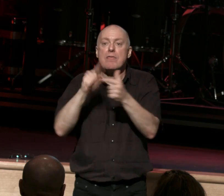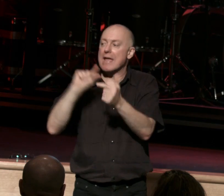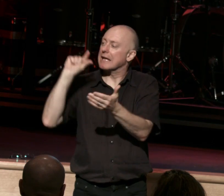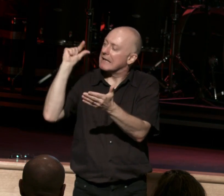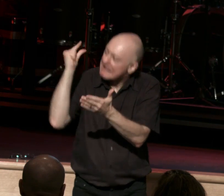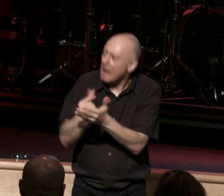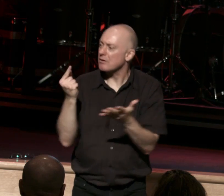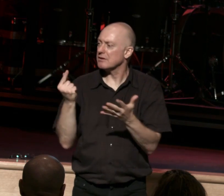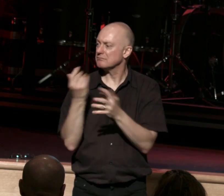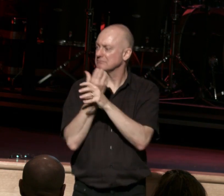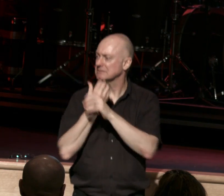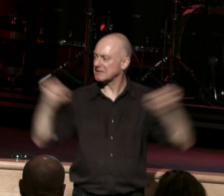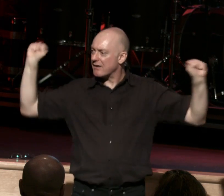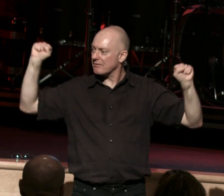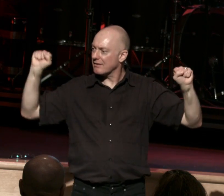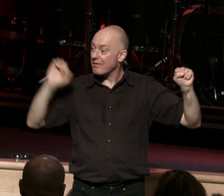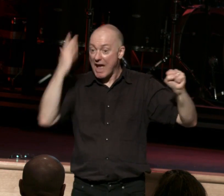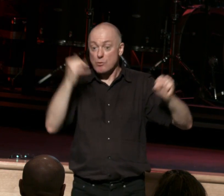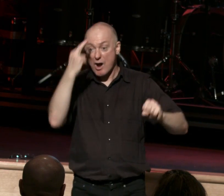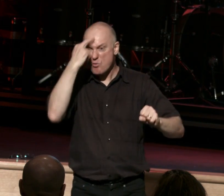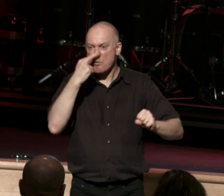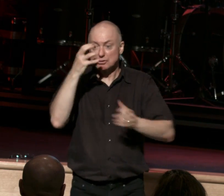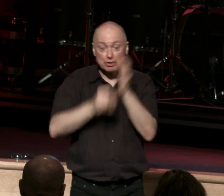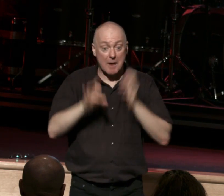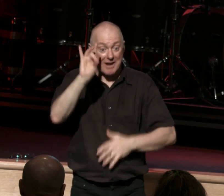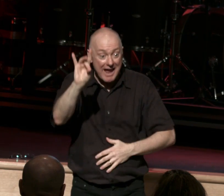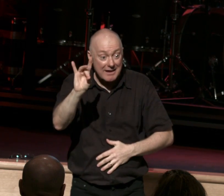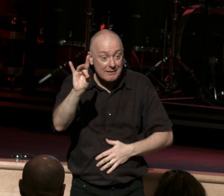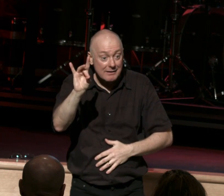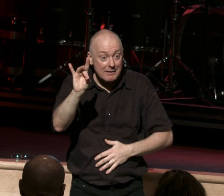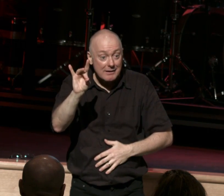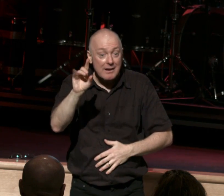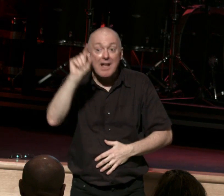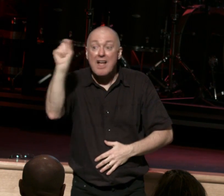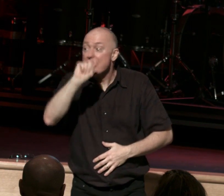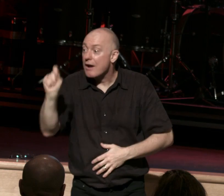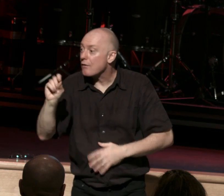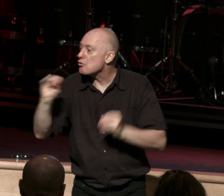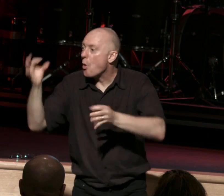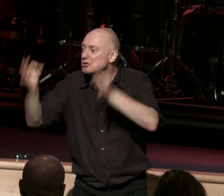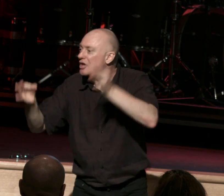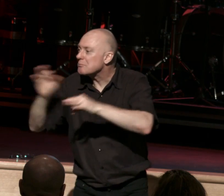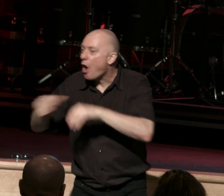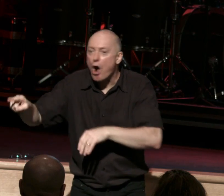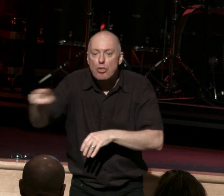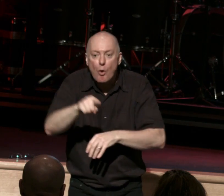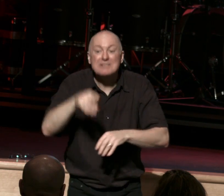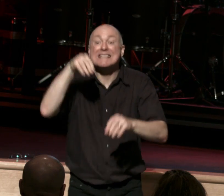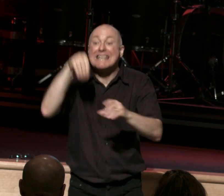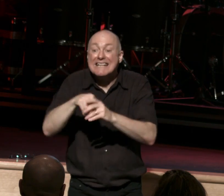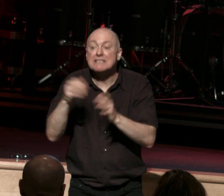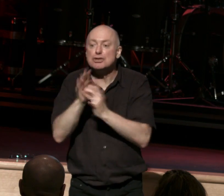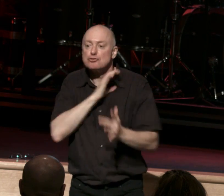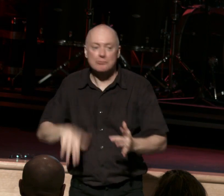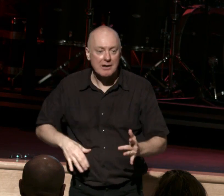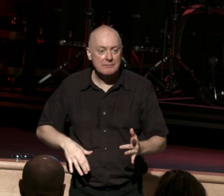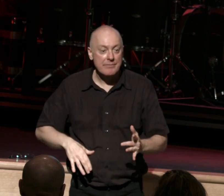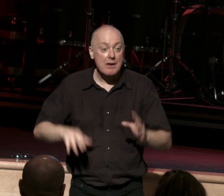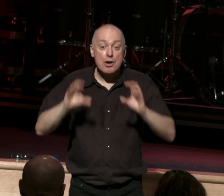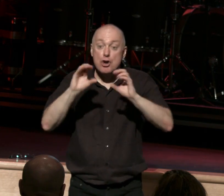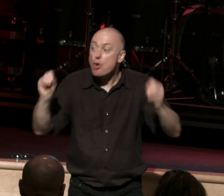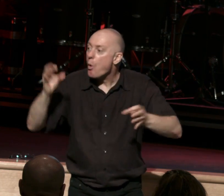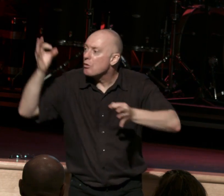are absolutely perfectly secure in Christ, and that's why in Romans chapter 8, therefore there's no condemnation for those who are in Jesus